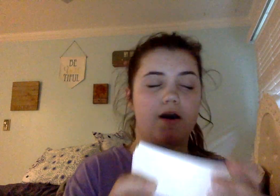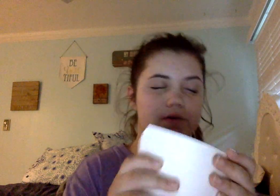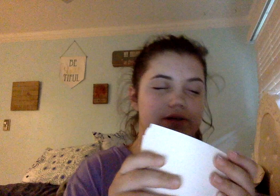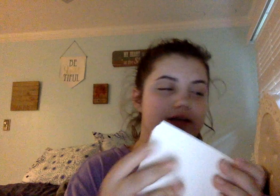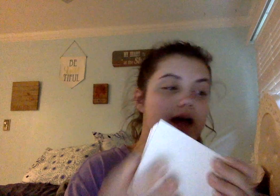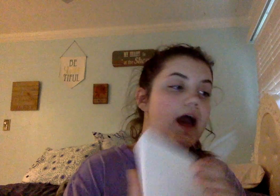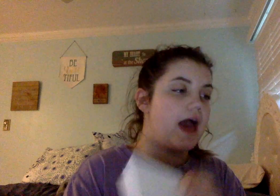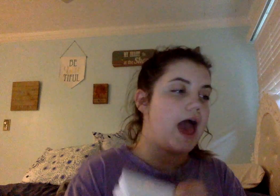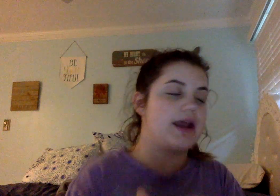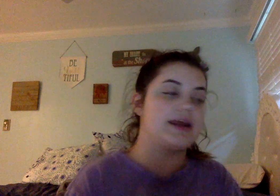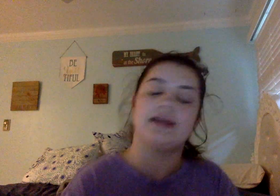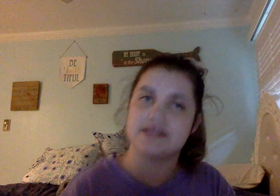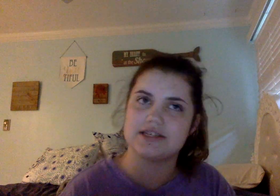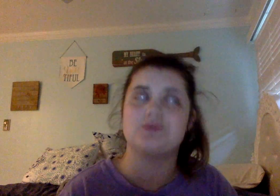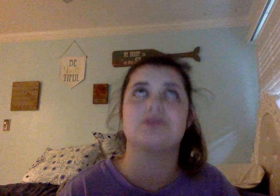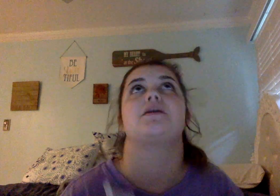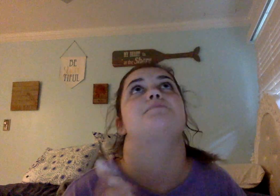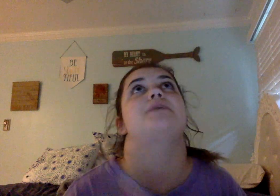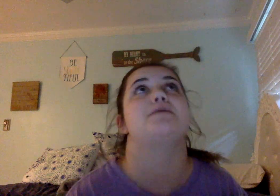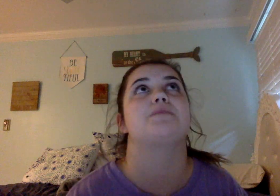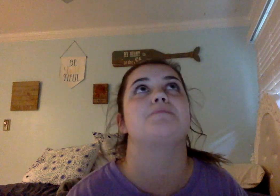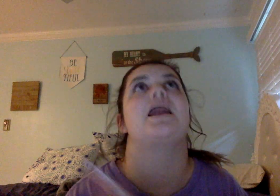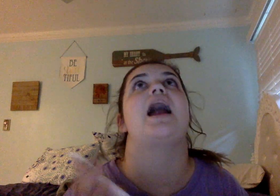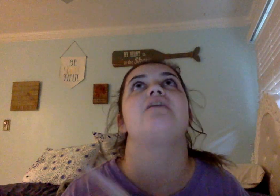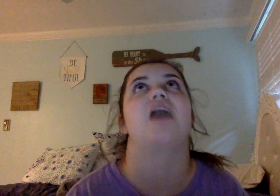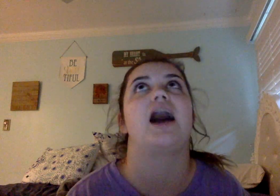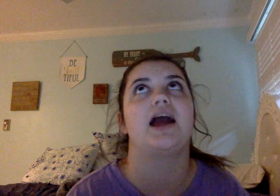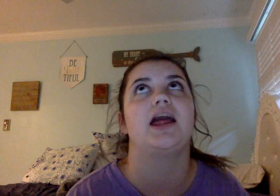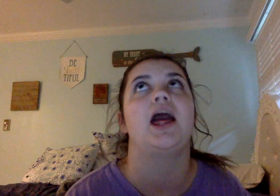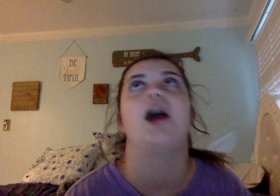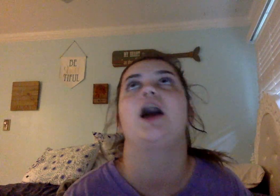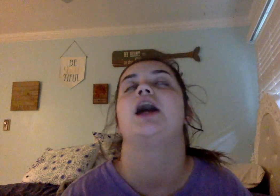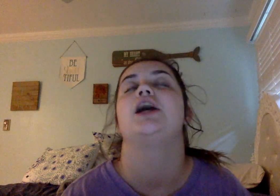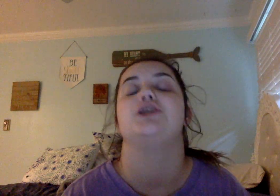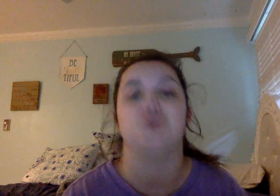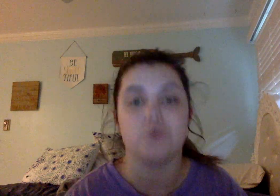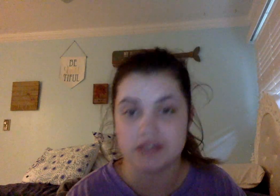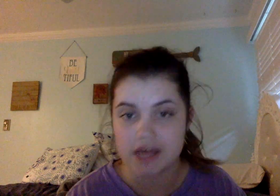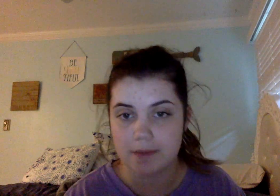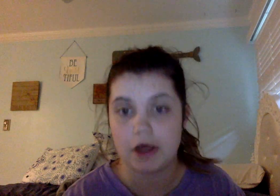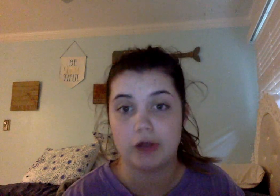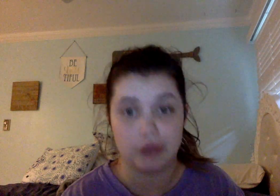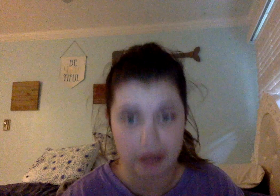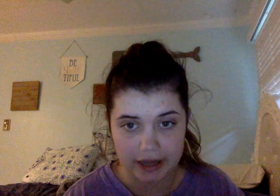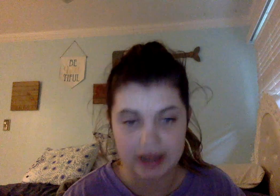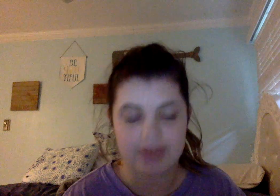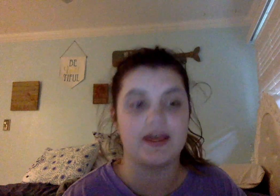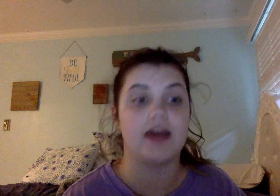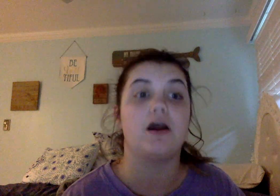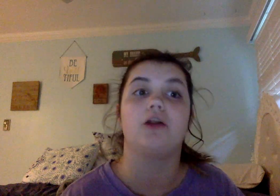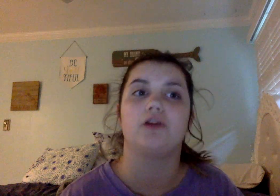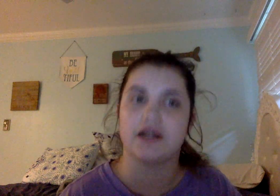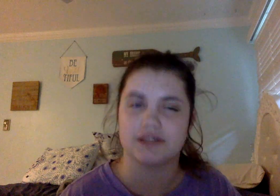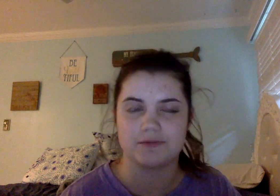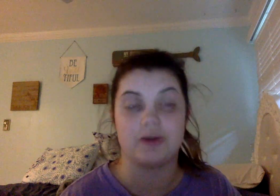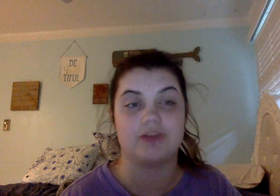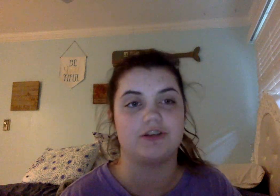ones, and it is using a lot of paper, but if I use them a lot, and then a lot of times what I'll do